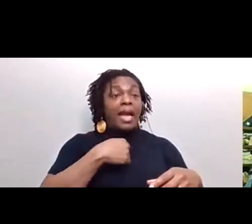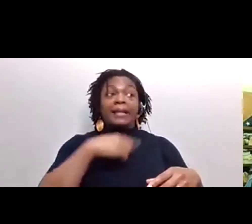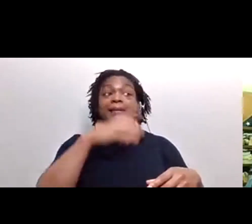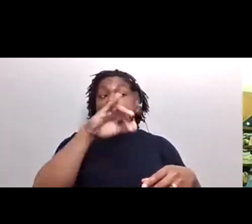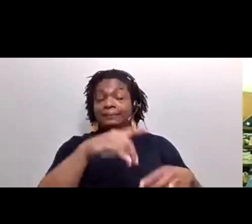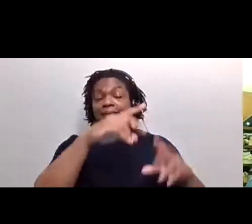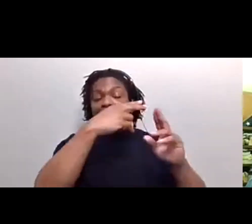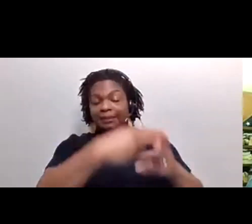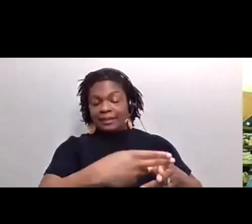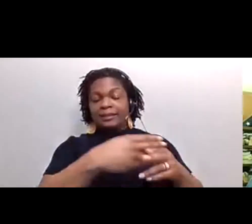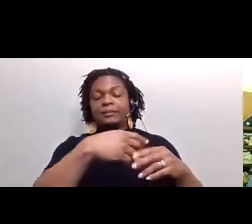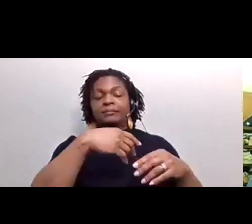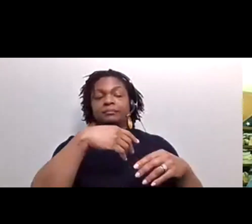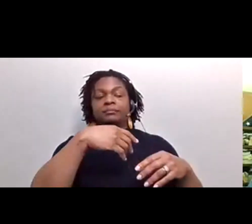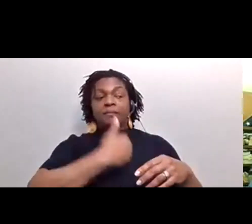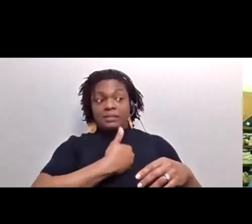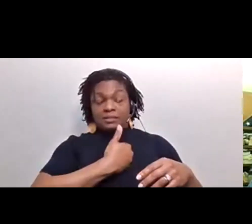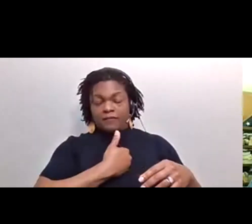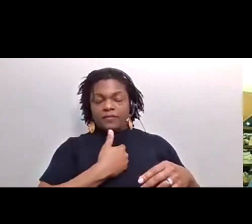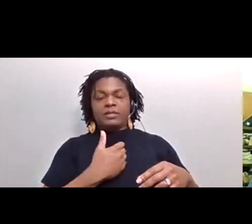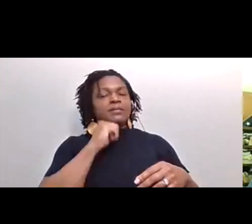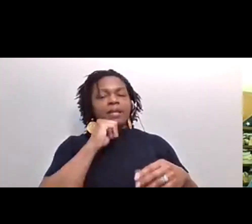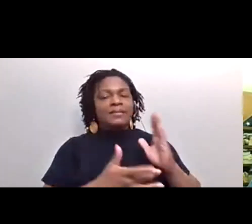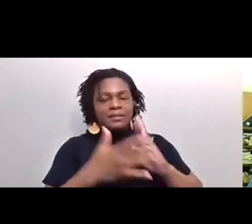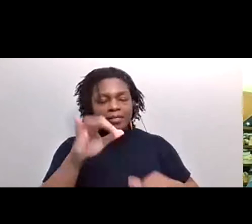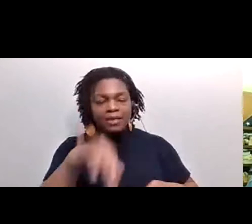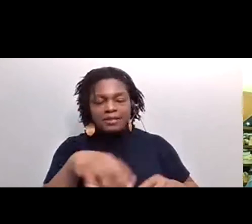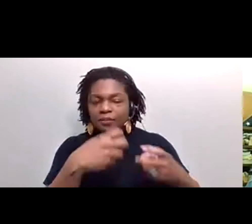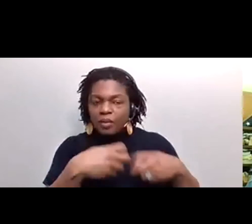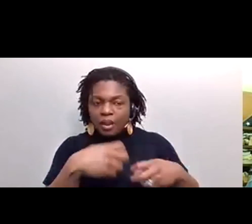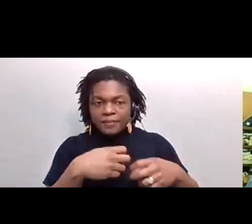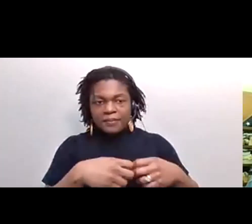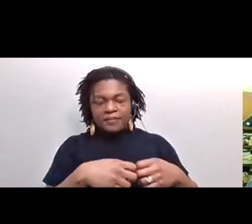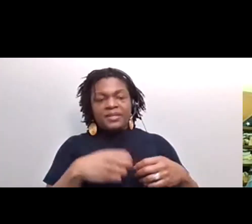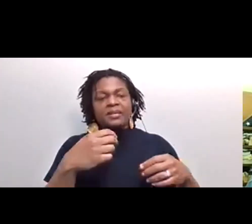think this is true. It's not the technology that's the problem here. It's the application